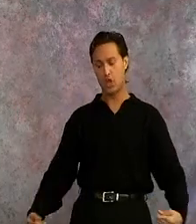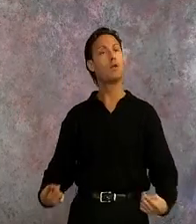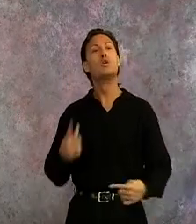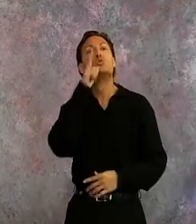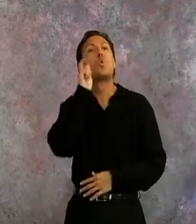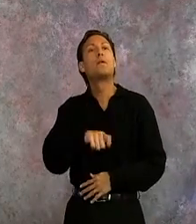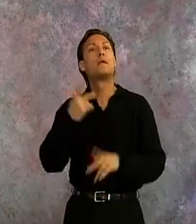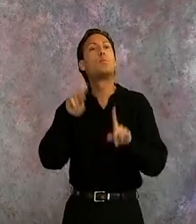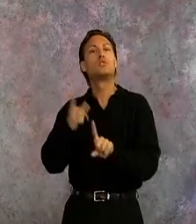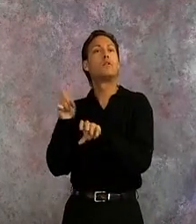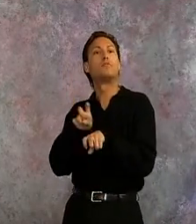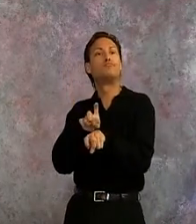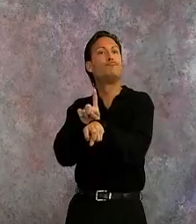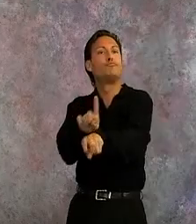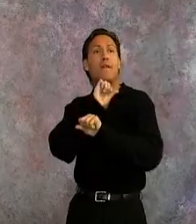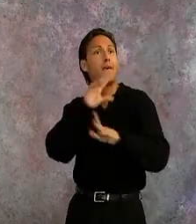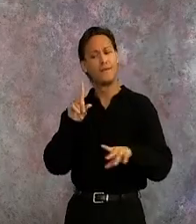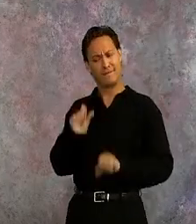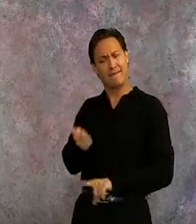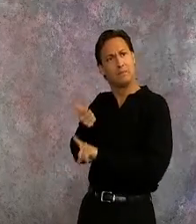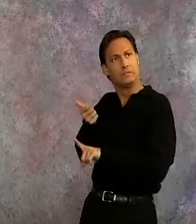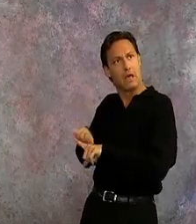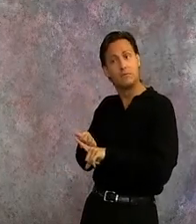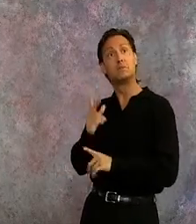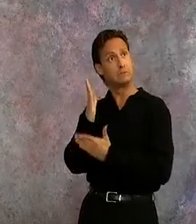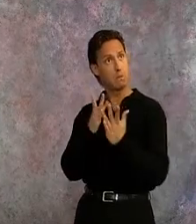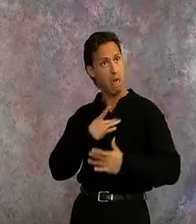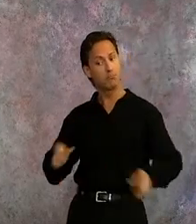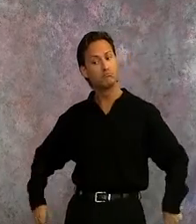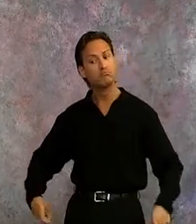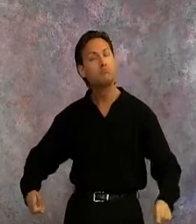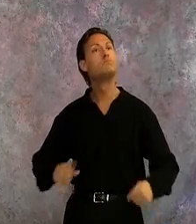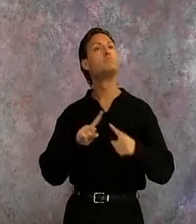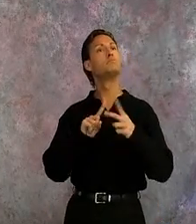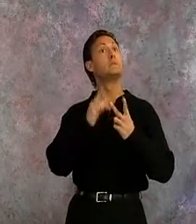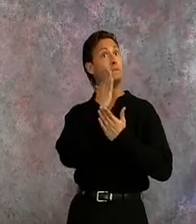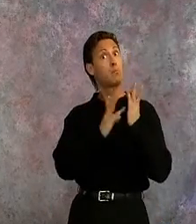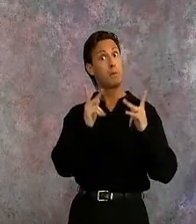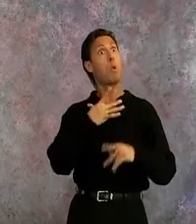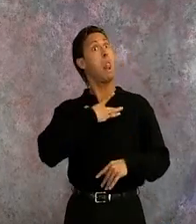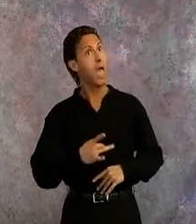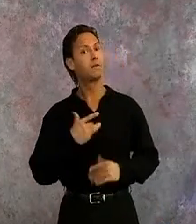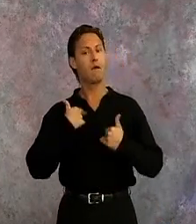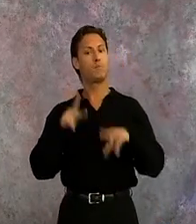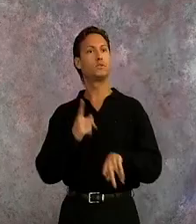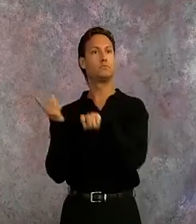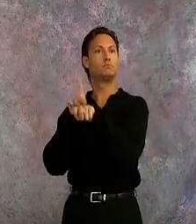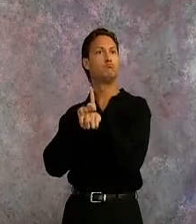some can physically propel themselves. Other people might need a little bit more assistance. So coming up,